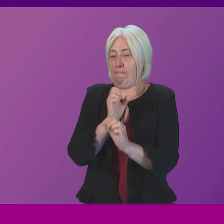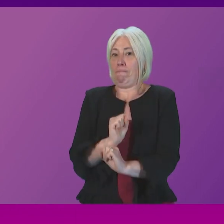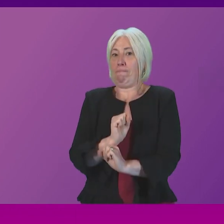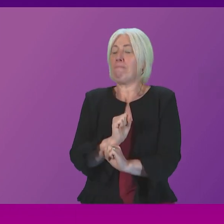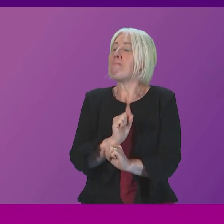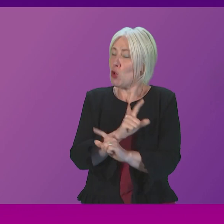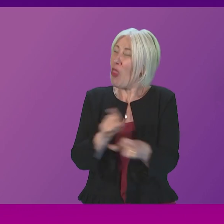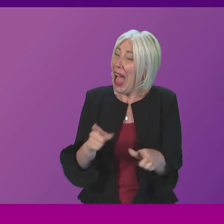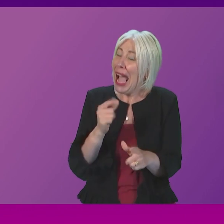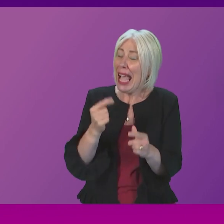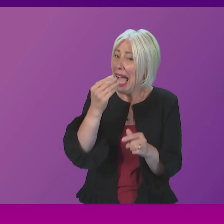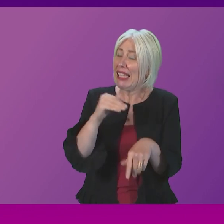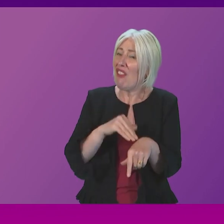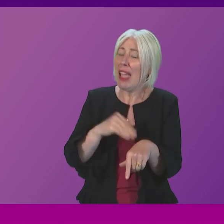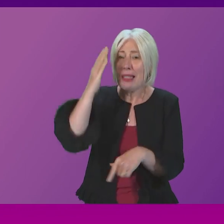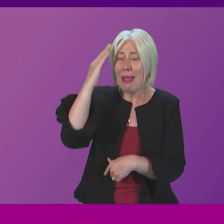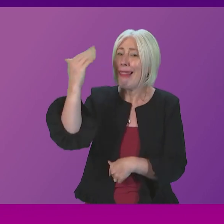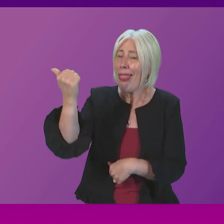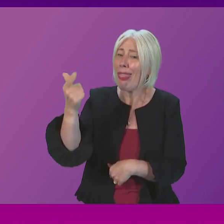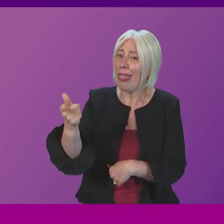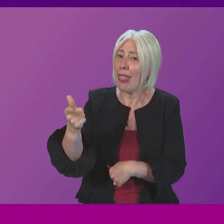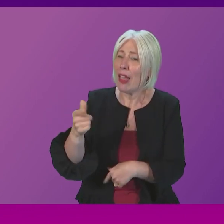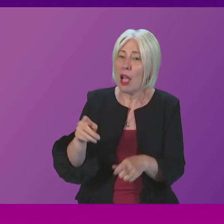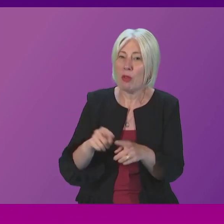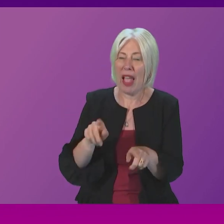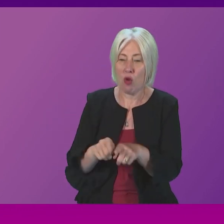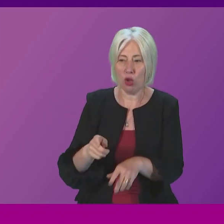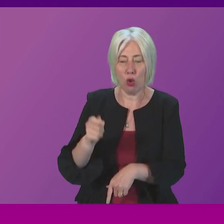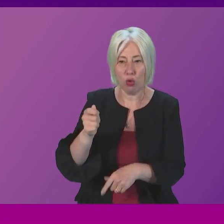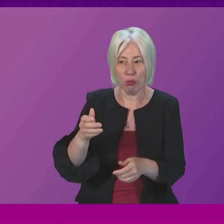do want to say that, so that's why we need more. In terms of the whip,